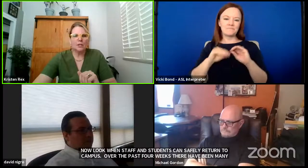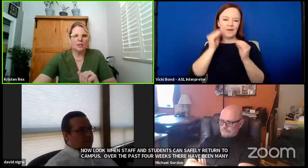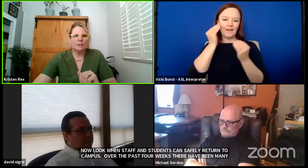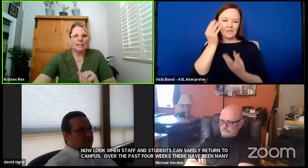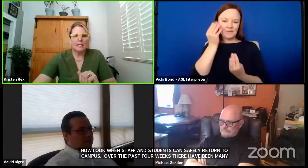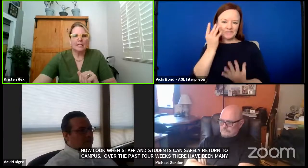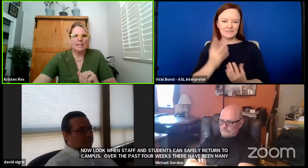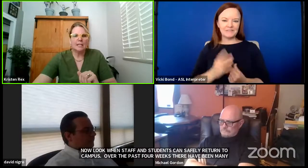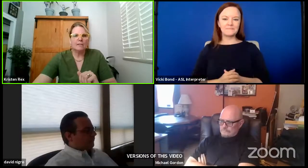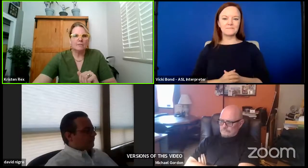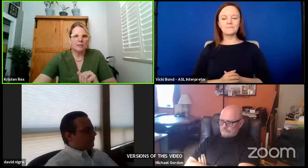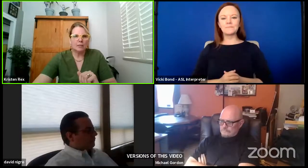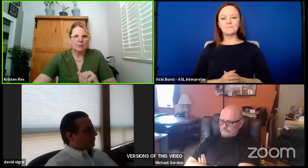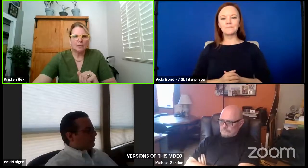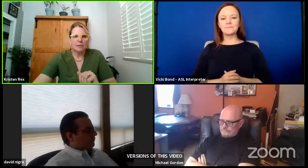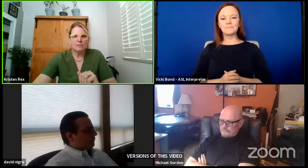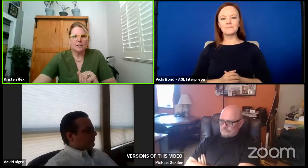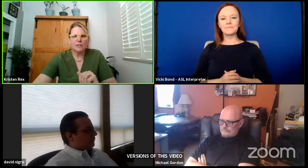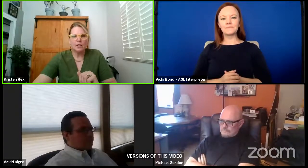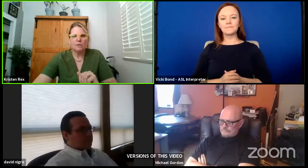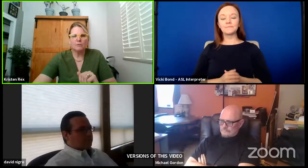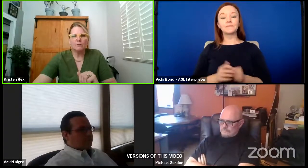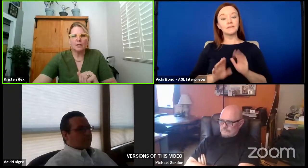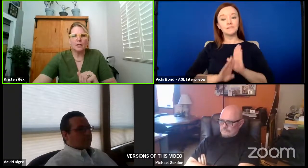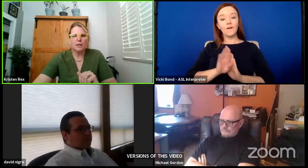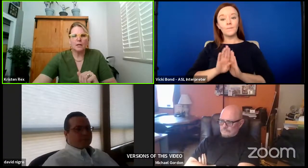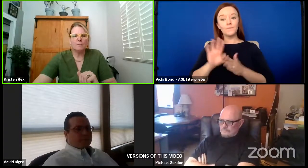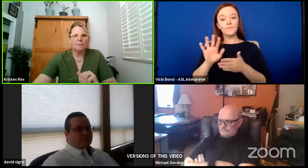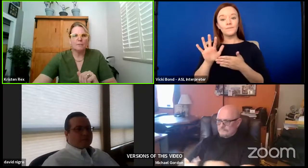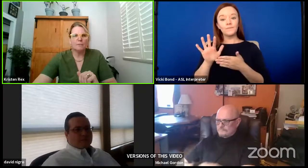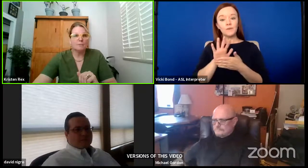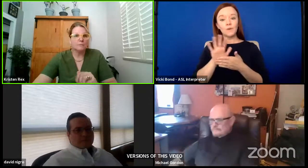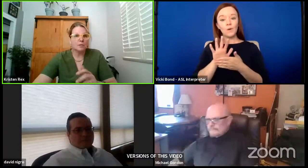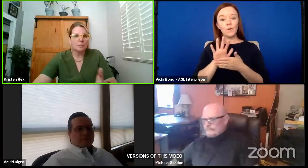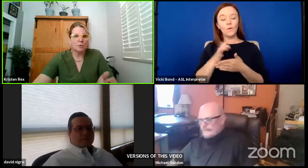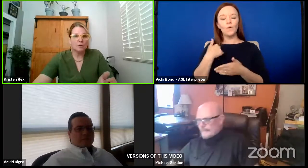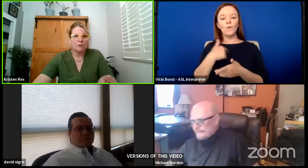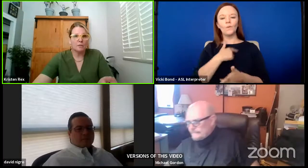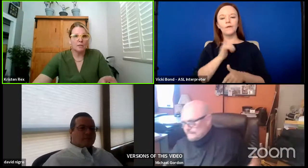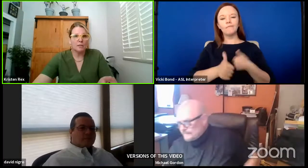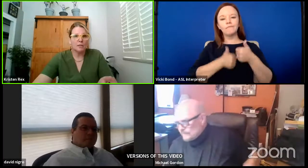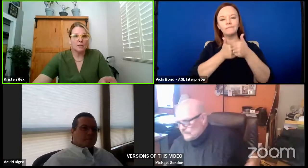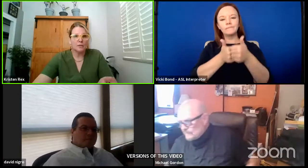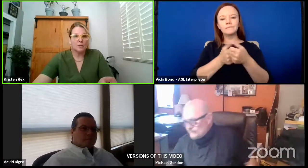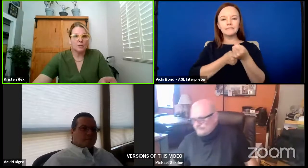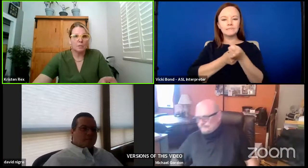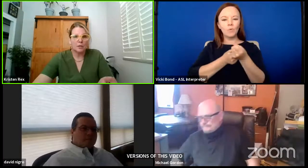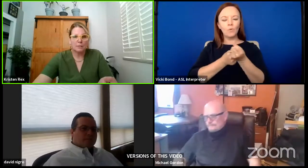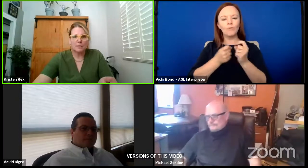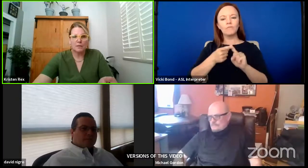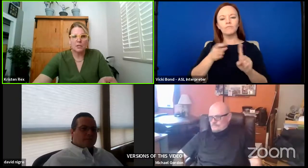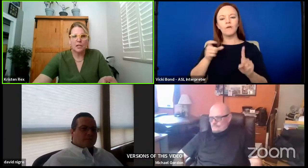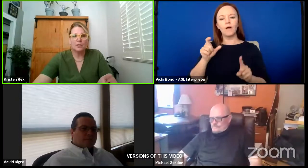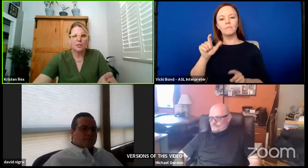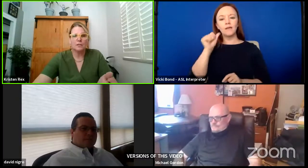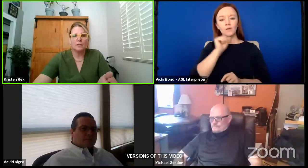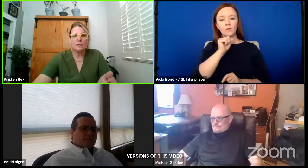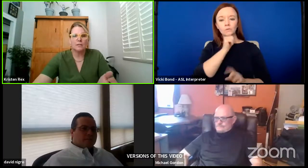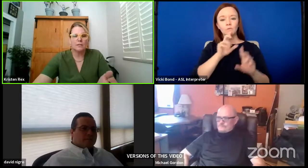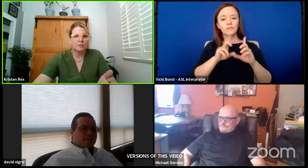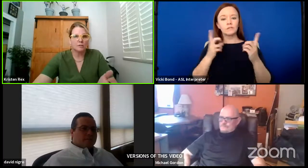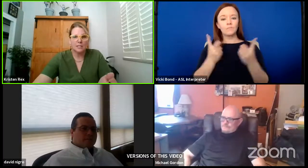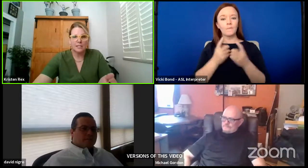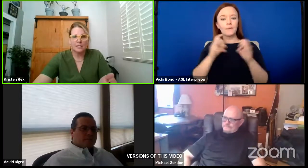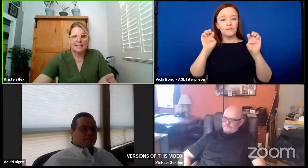We took our lead in developing this video from support from the Arizona Department of Education,